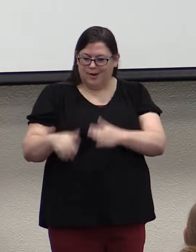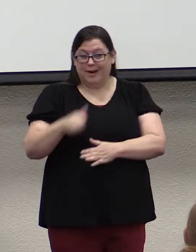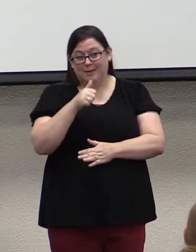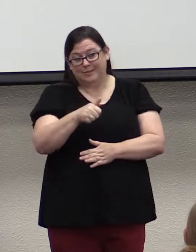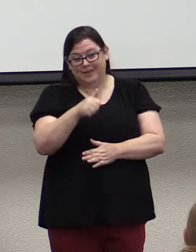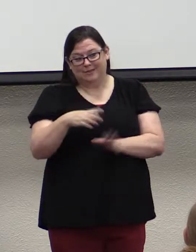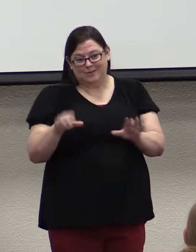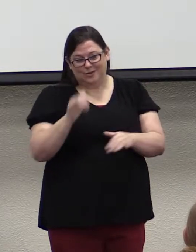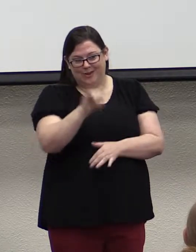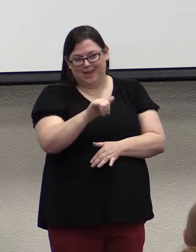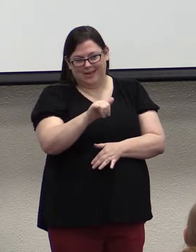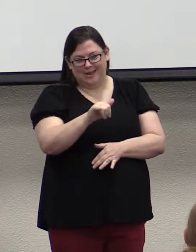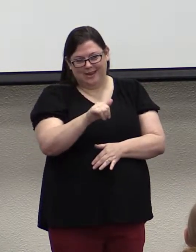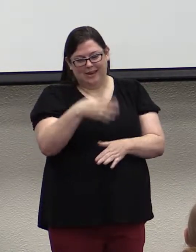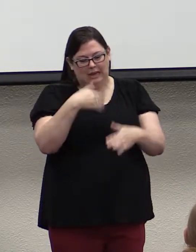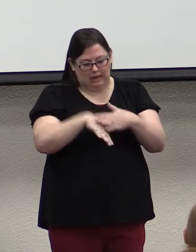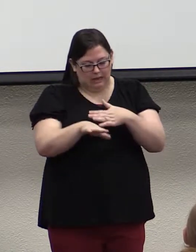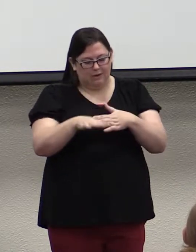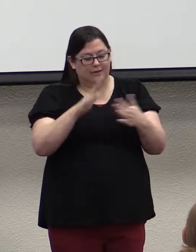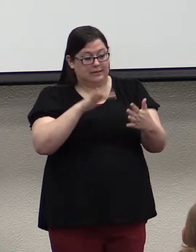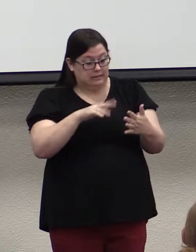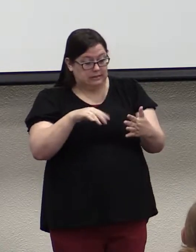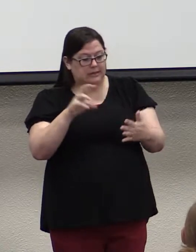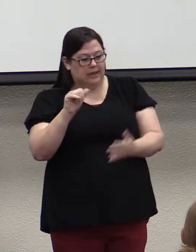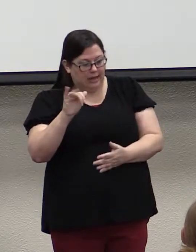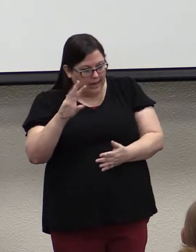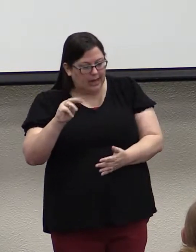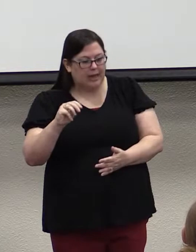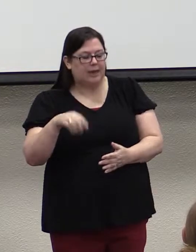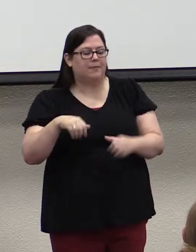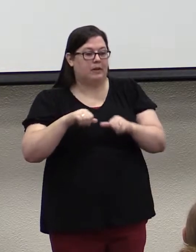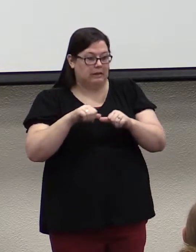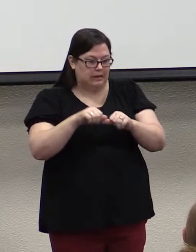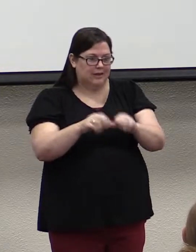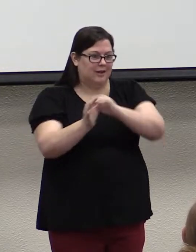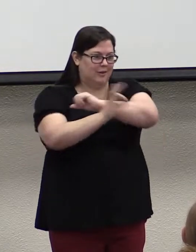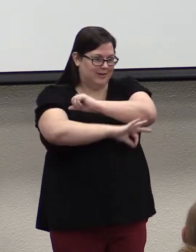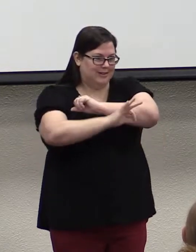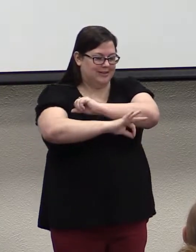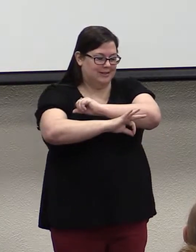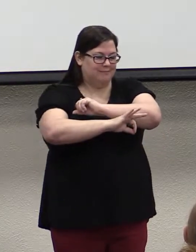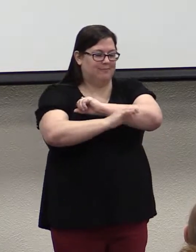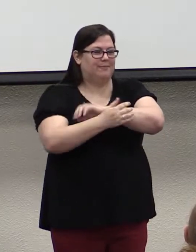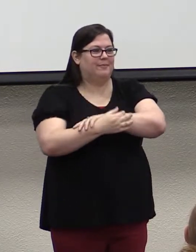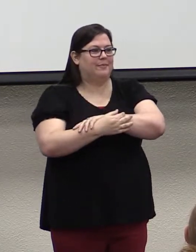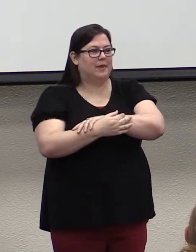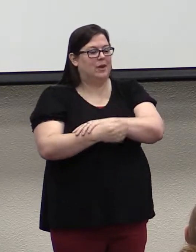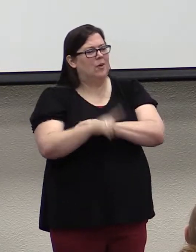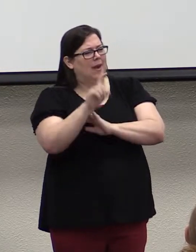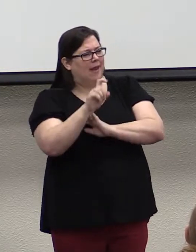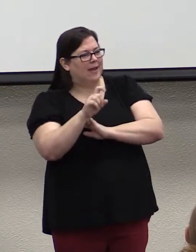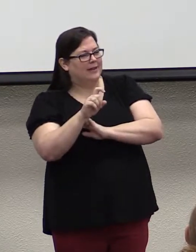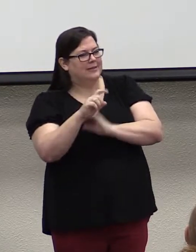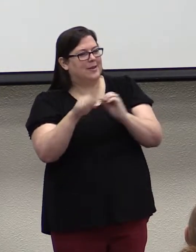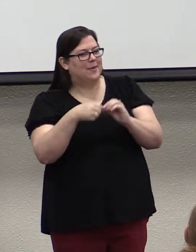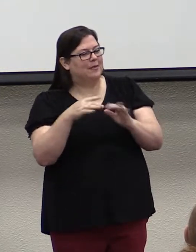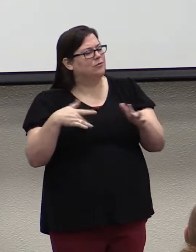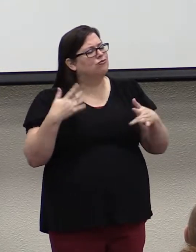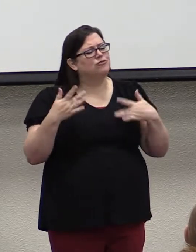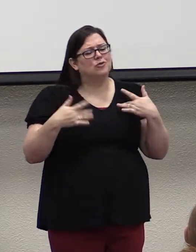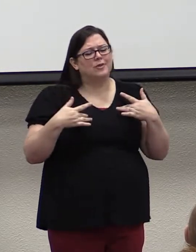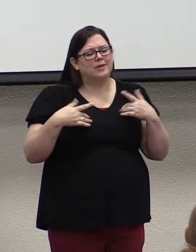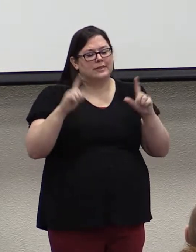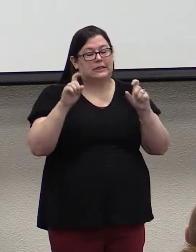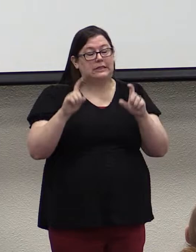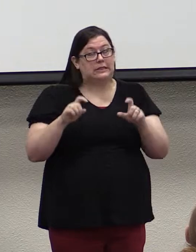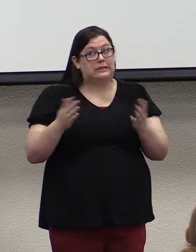that as he entered the studies in AIM and continued those in Sunset. When asked about his joys and his